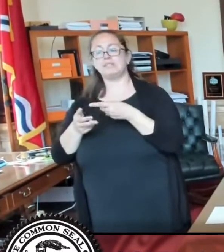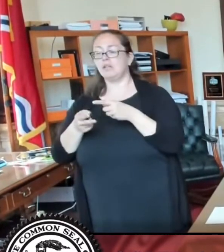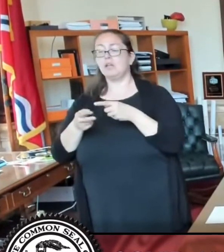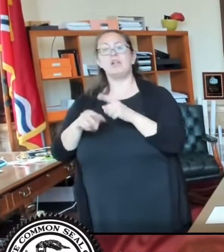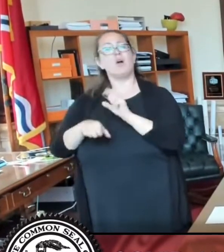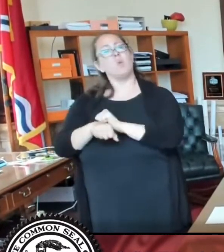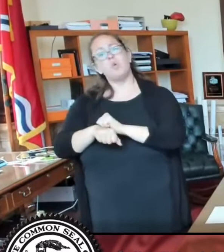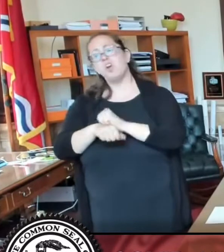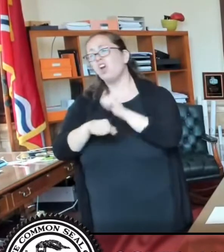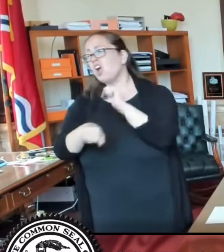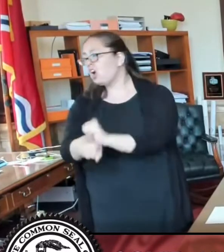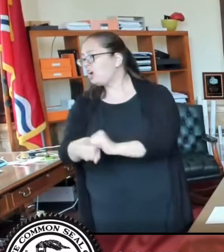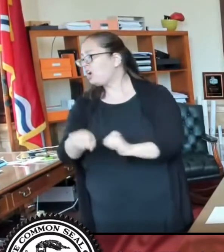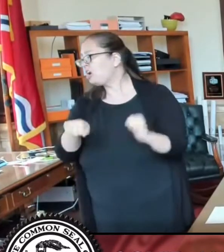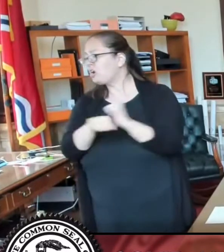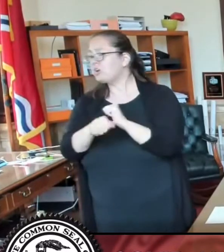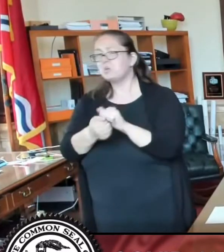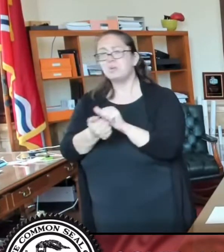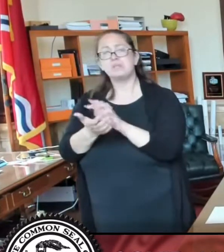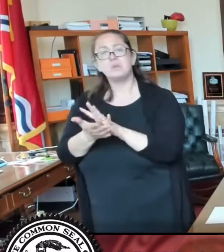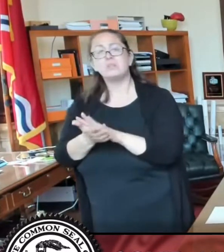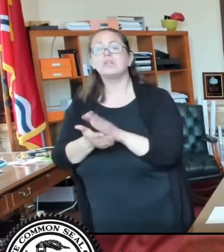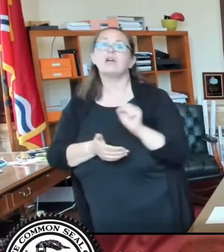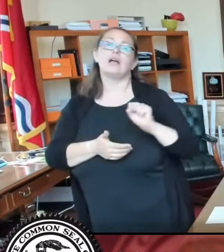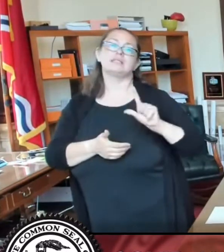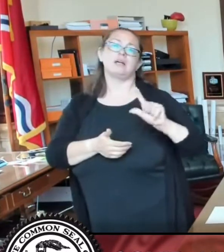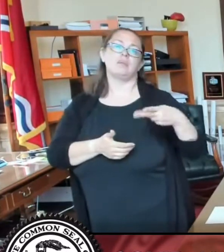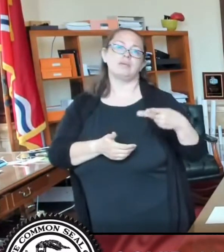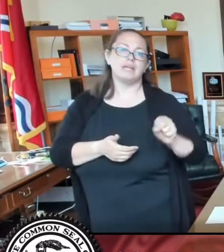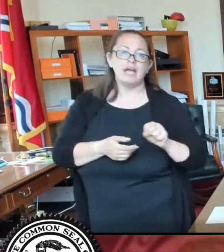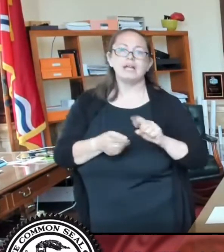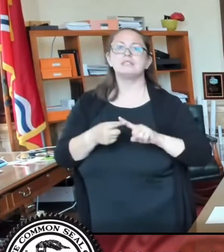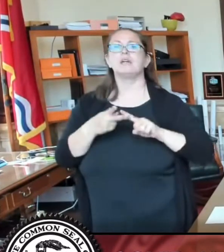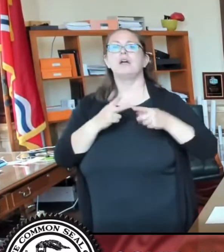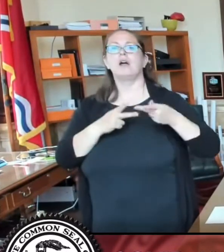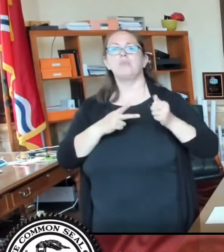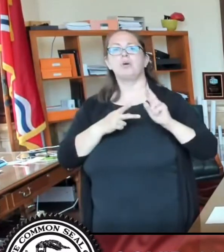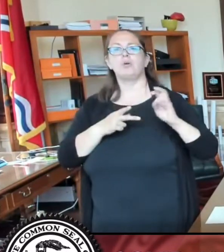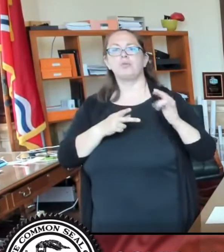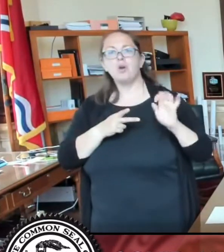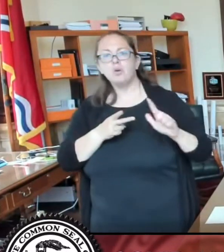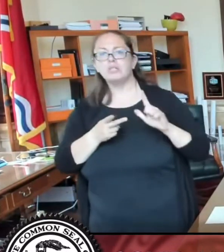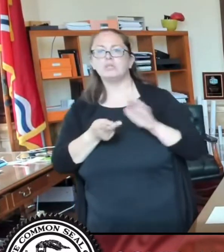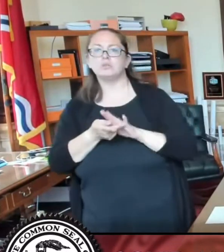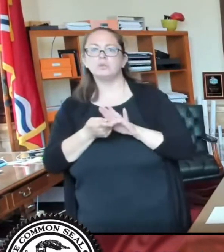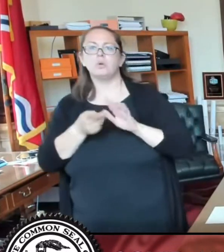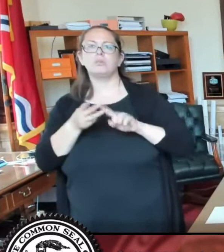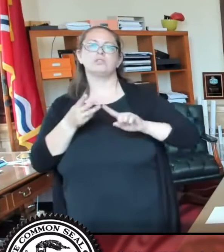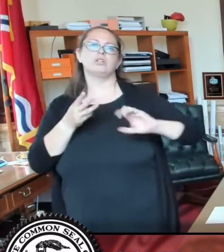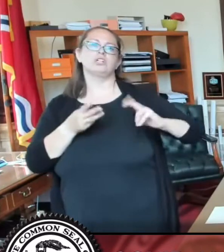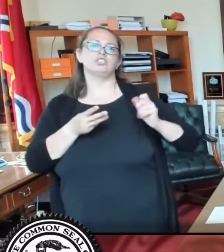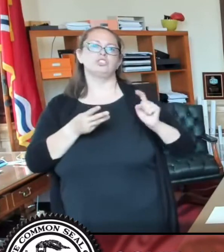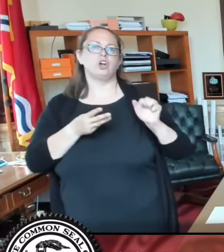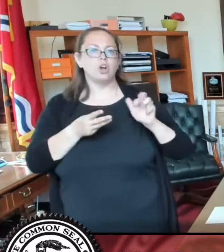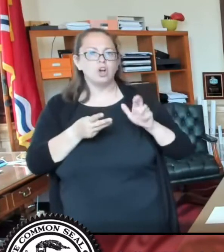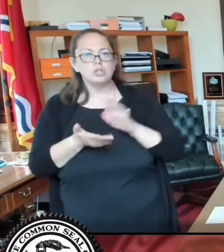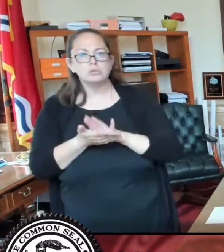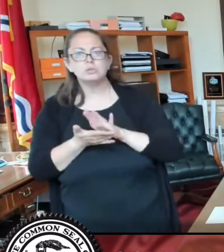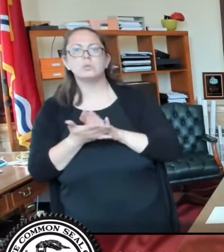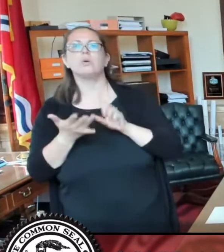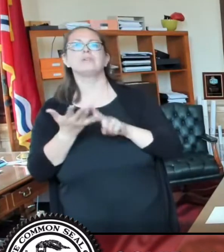of the schools in the city, whether it be SLPS, parochial schools, charter schools, independent schools, with